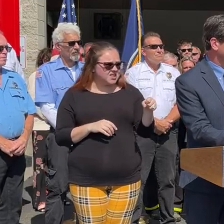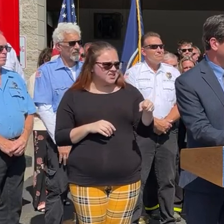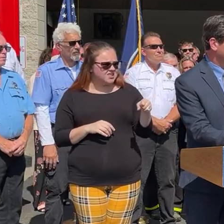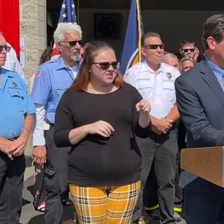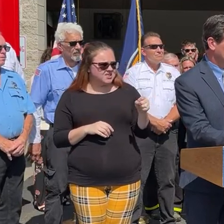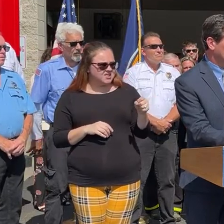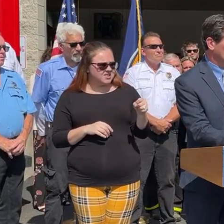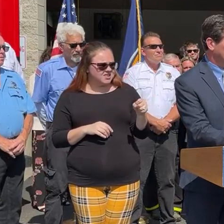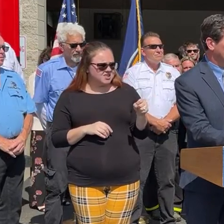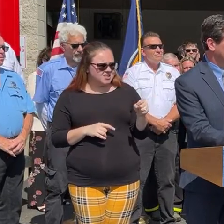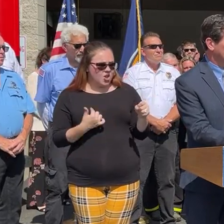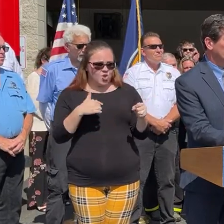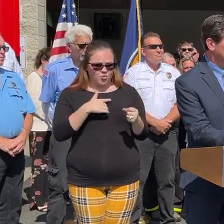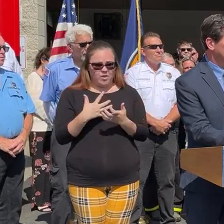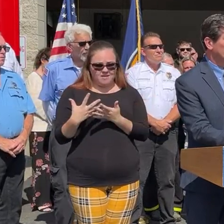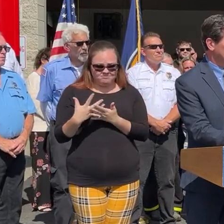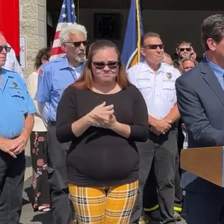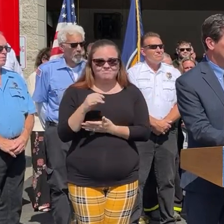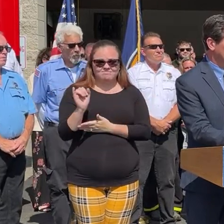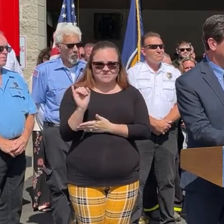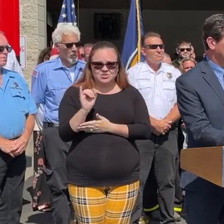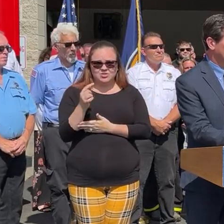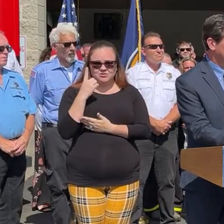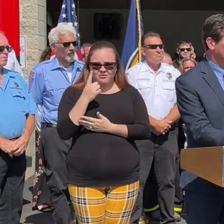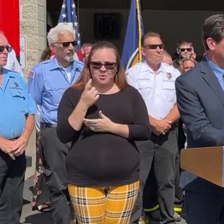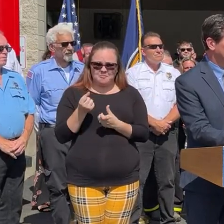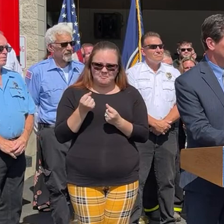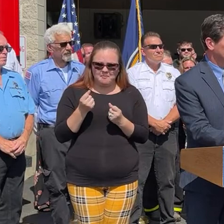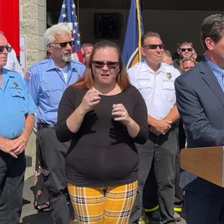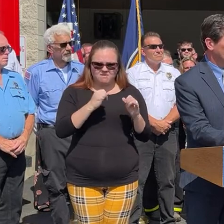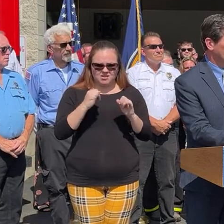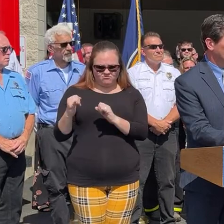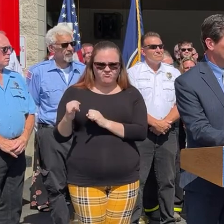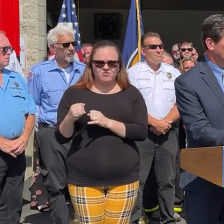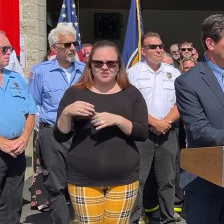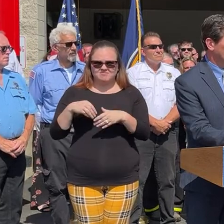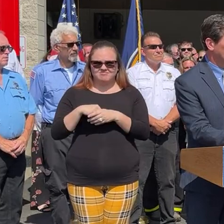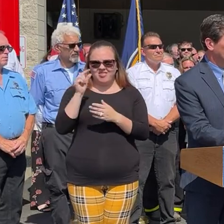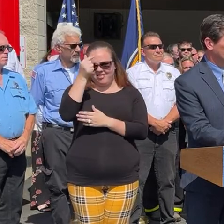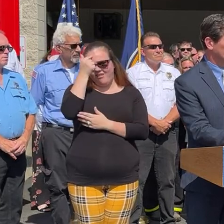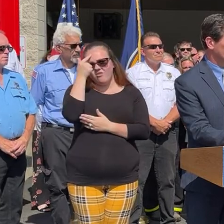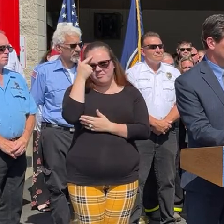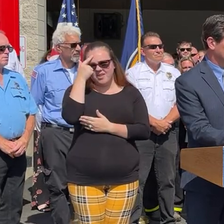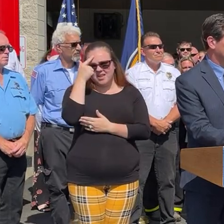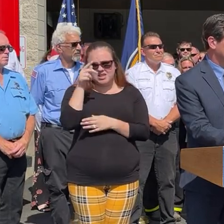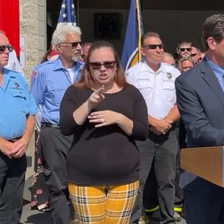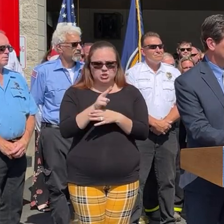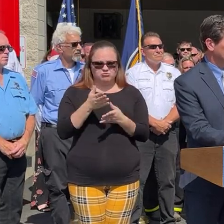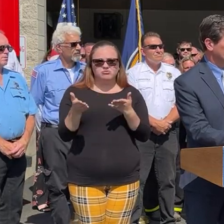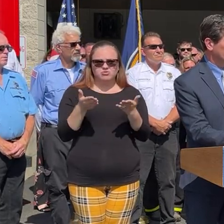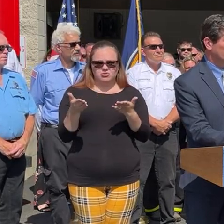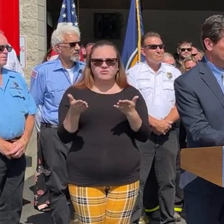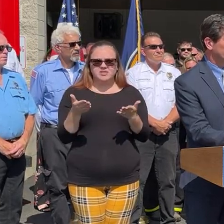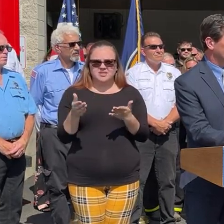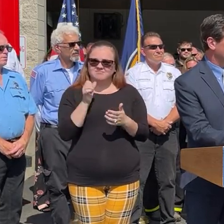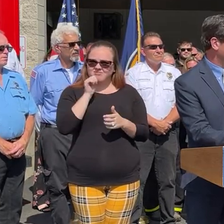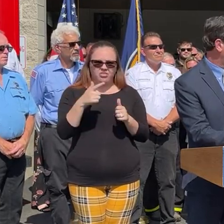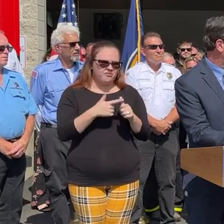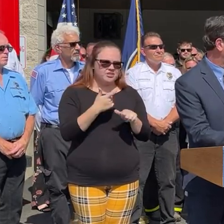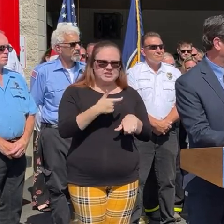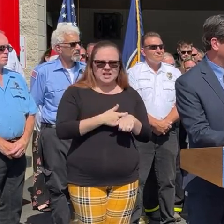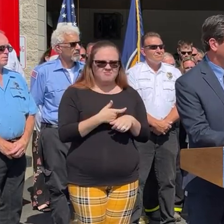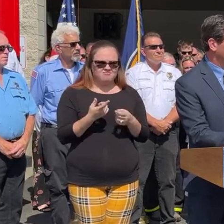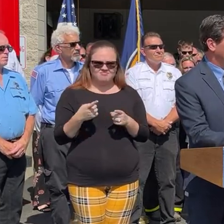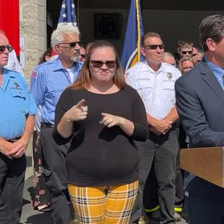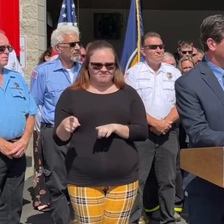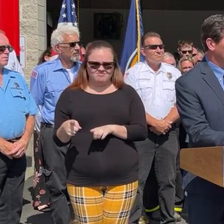actually collect on insurance for quite a number of individuals in county government that are using our services. It's not the first time that's happened,